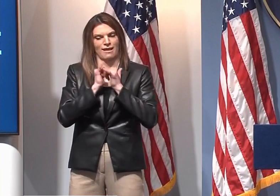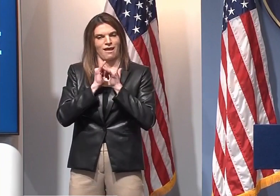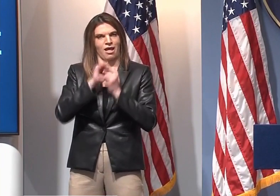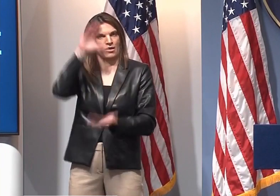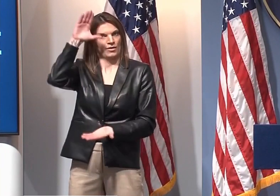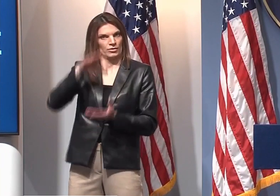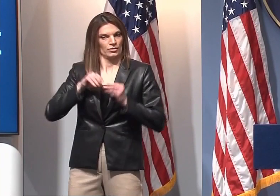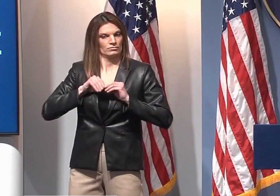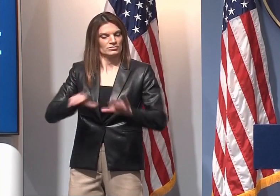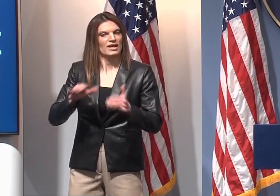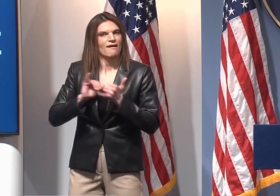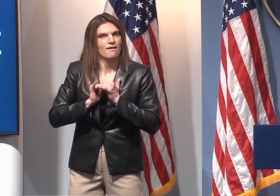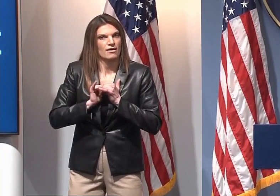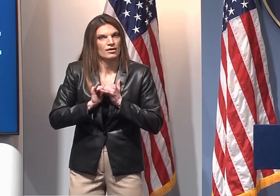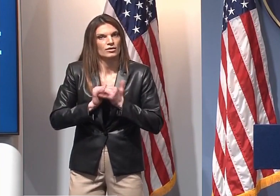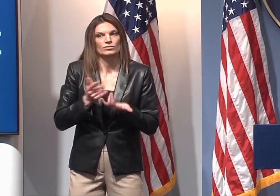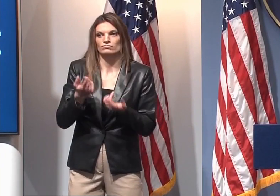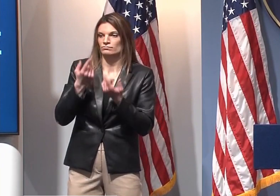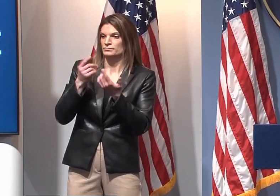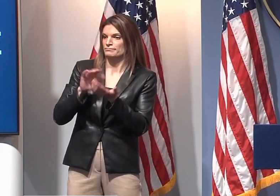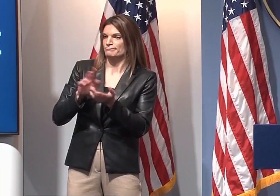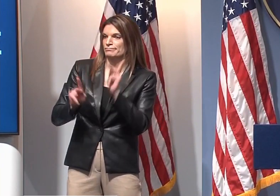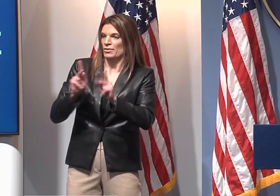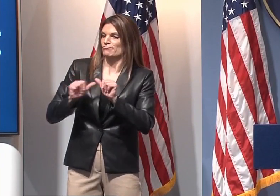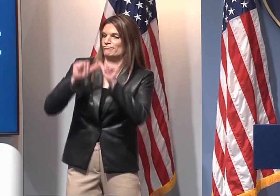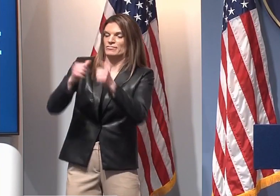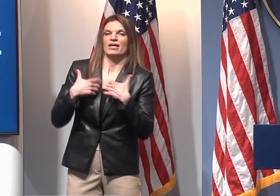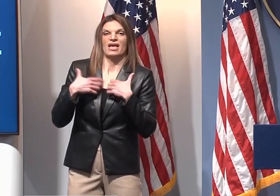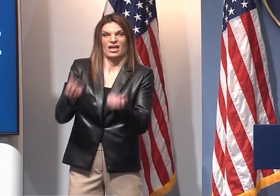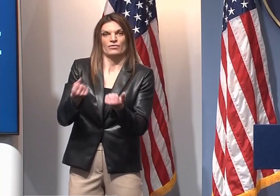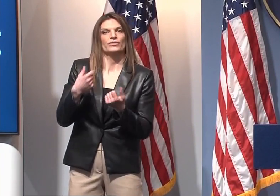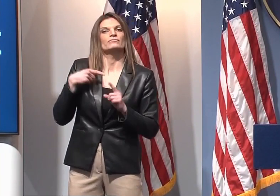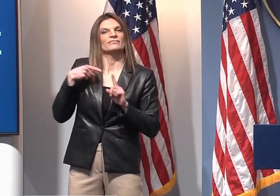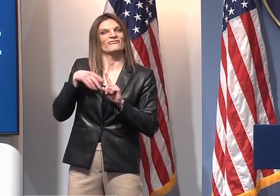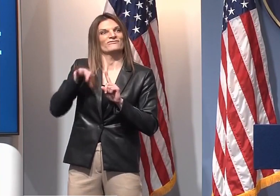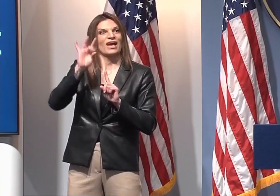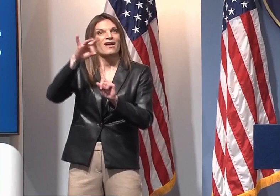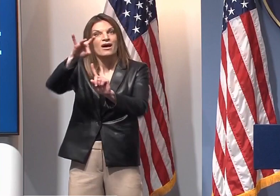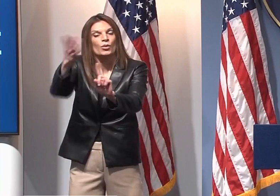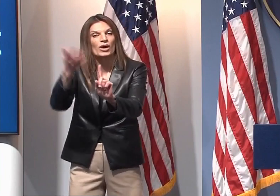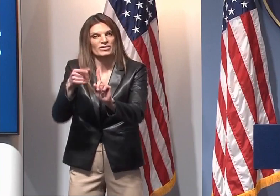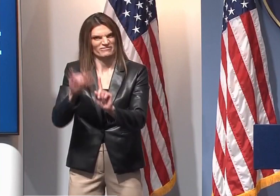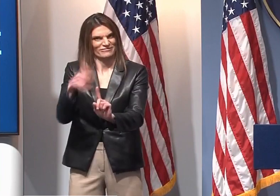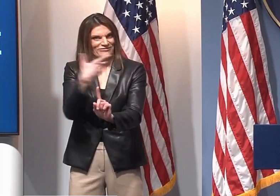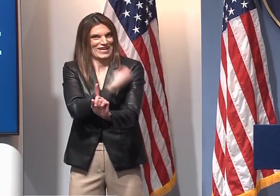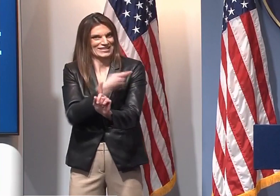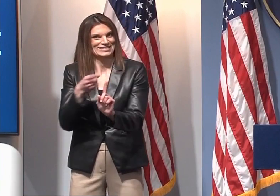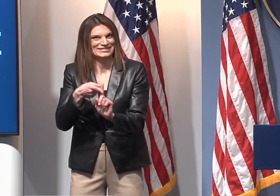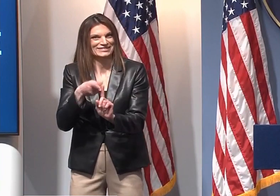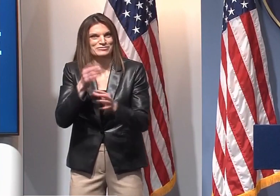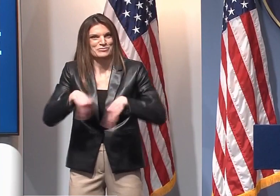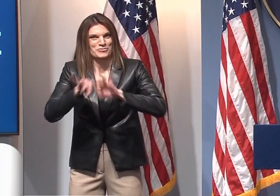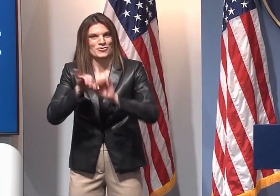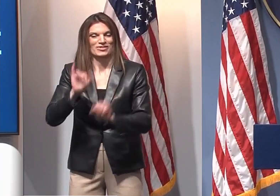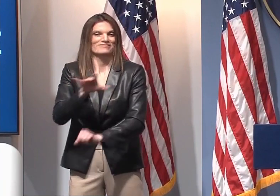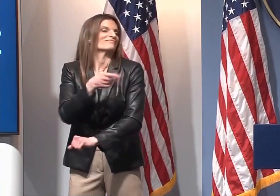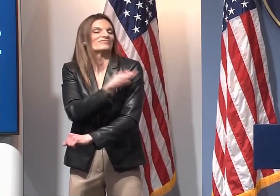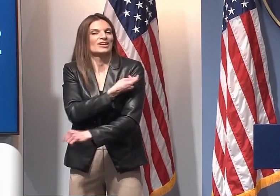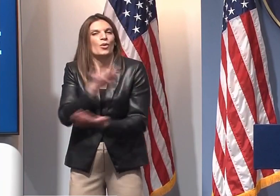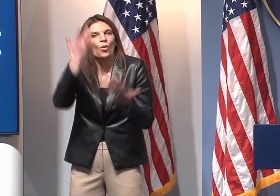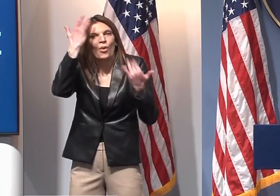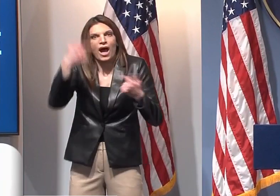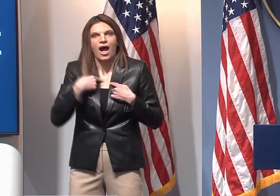dramatically improve outcomes for people in the state are vaccines, and that's why we're moving so swiftly to get people vaccinated.